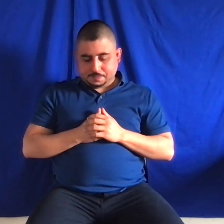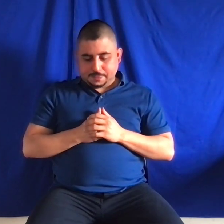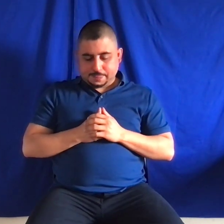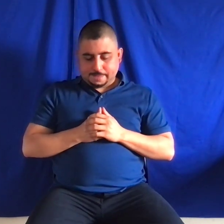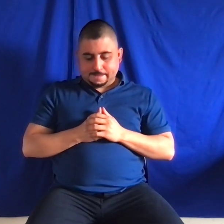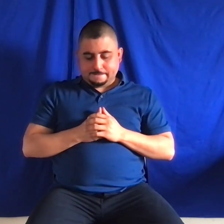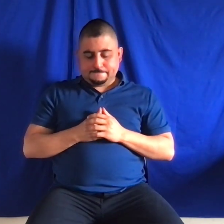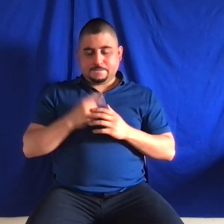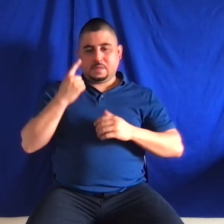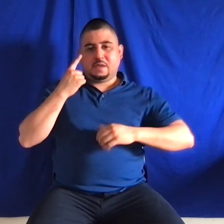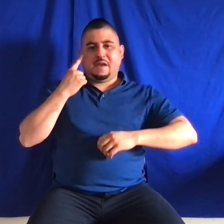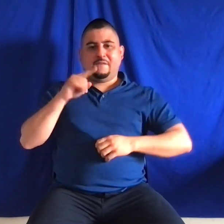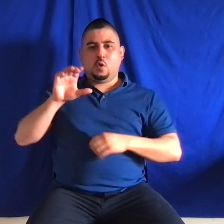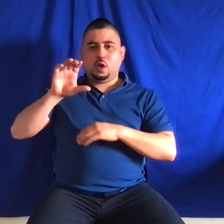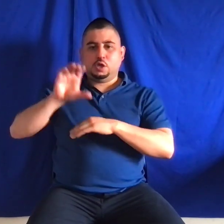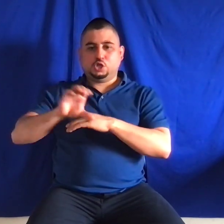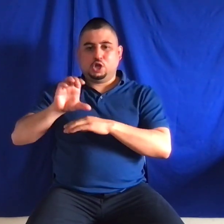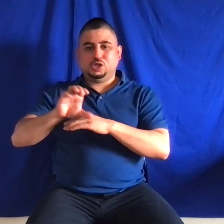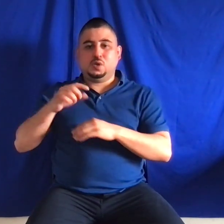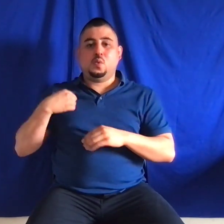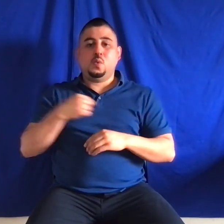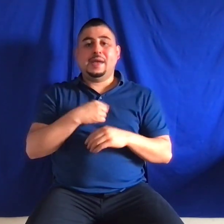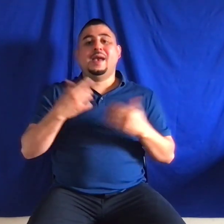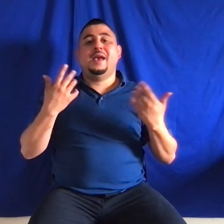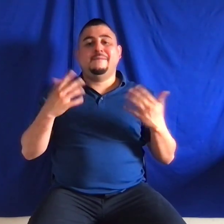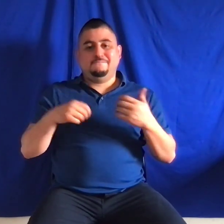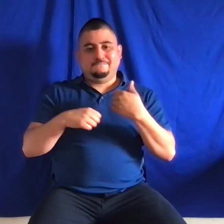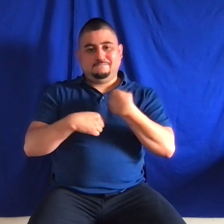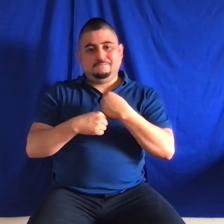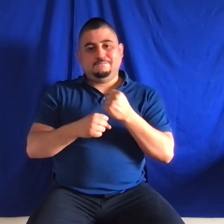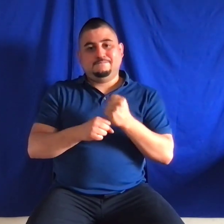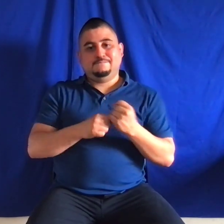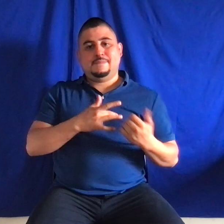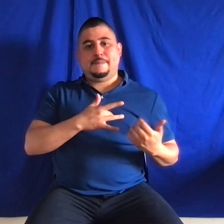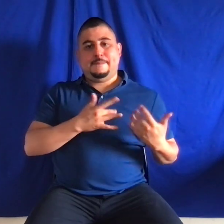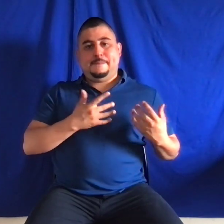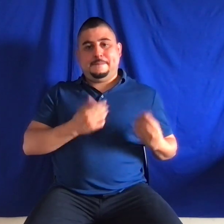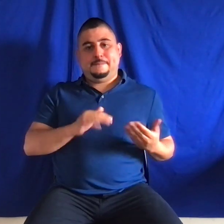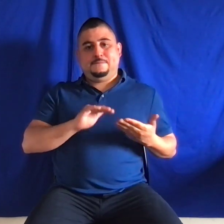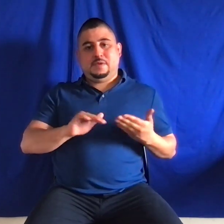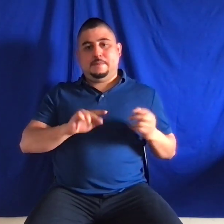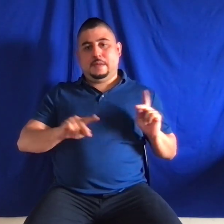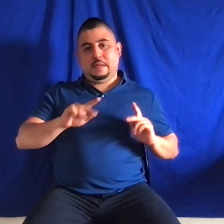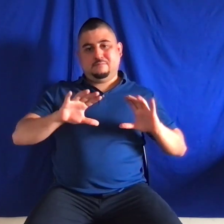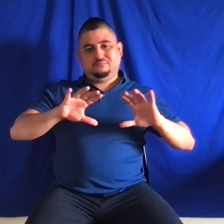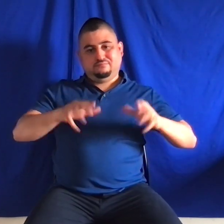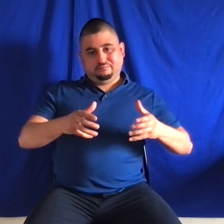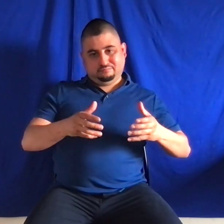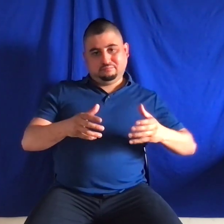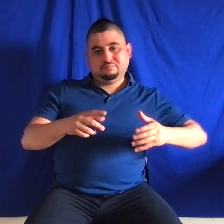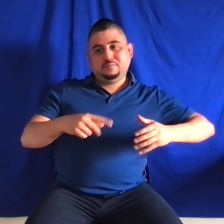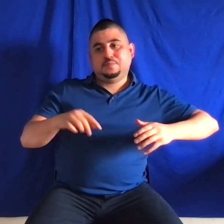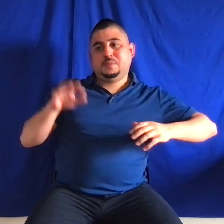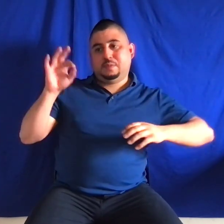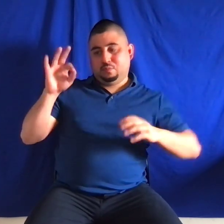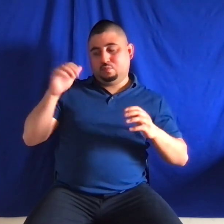For the church, that we have made a compassionate and forgiving people, as we preach repentance for